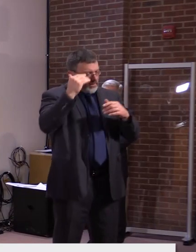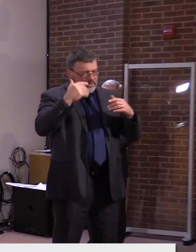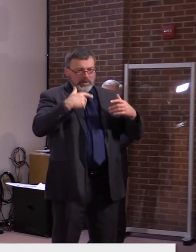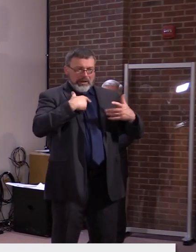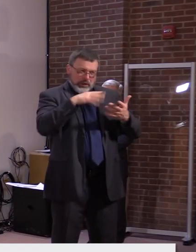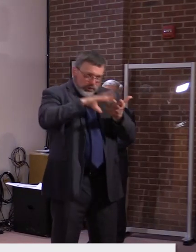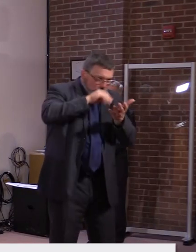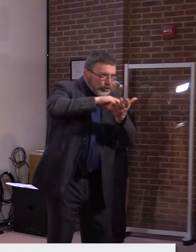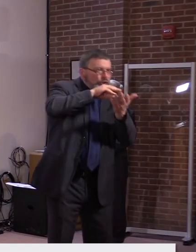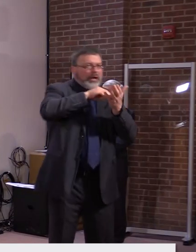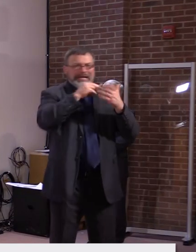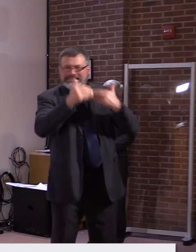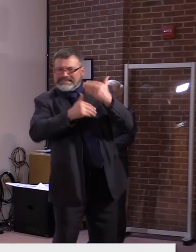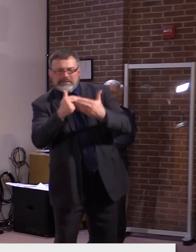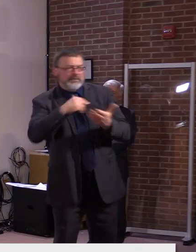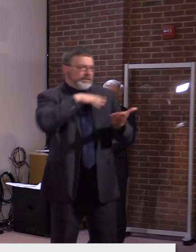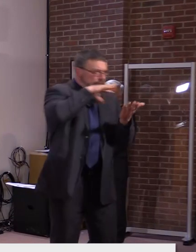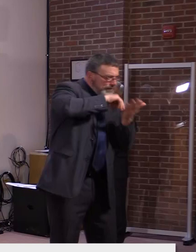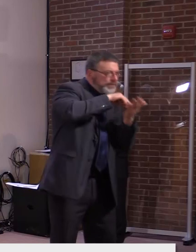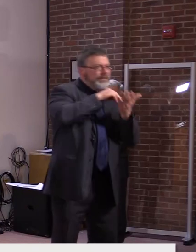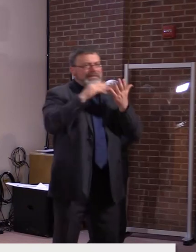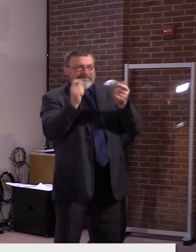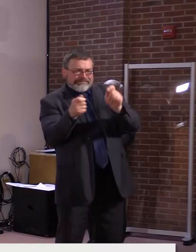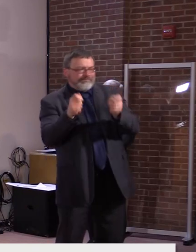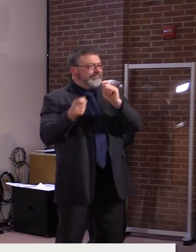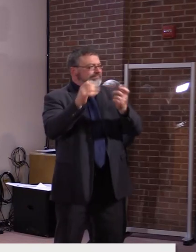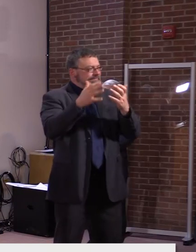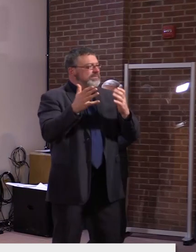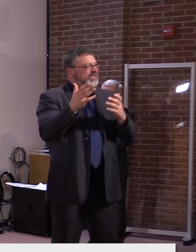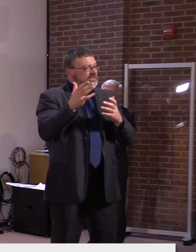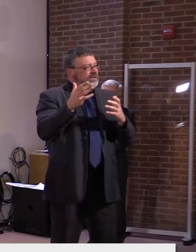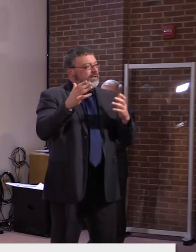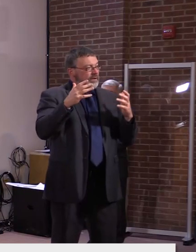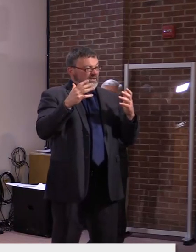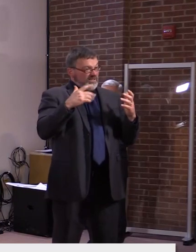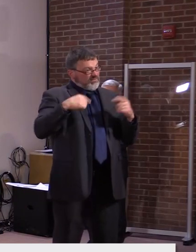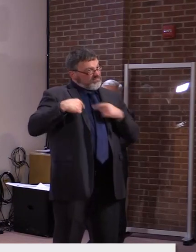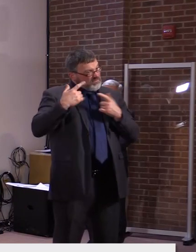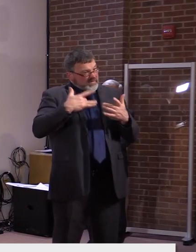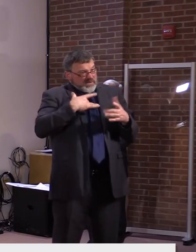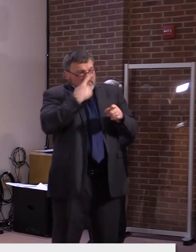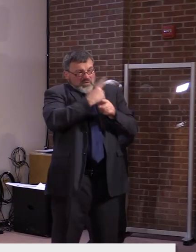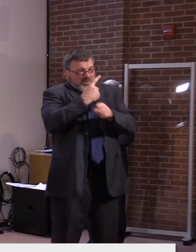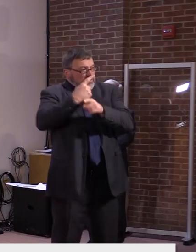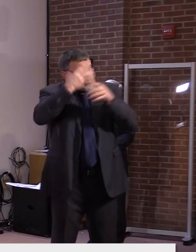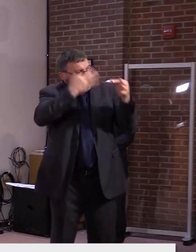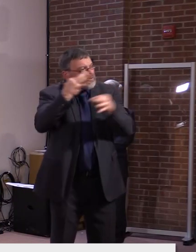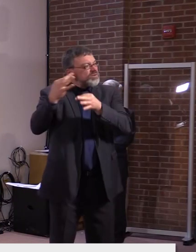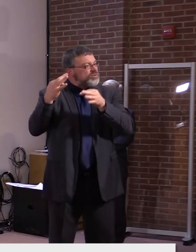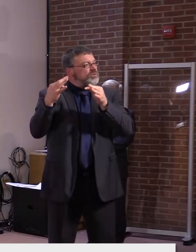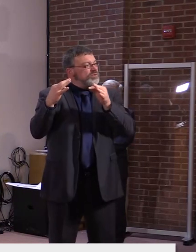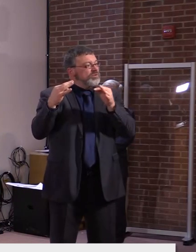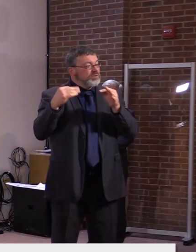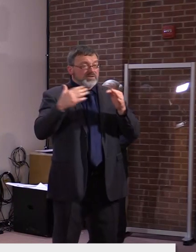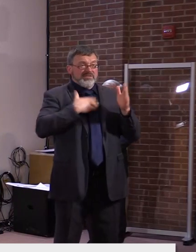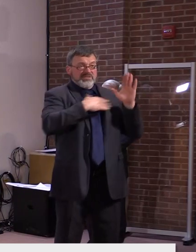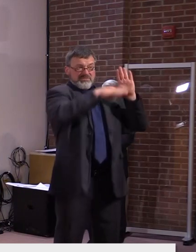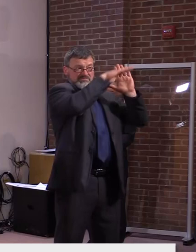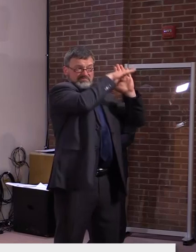personal decisions on our own at this point in time with the guidance of this administration and our team.